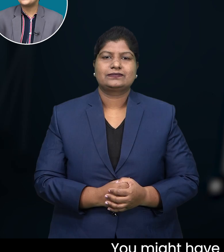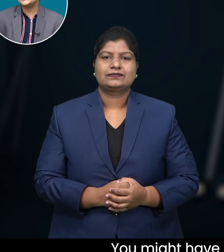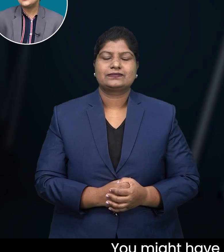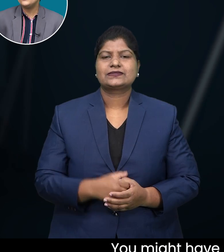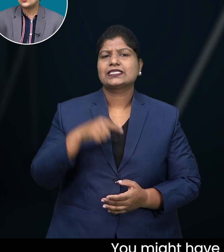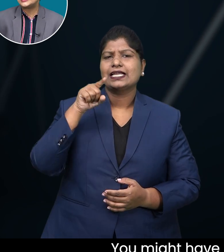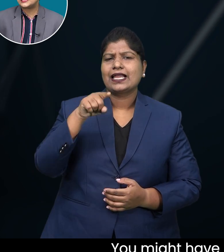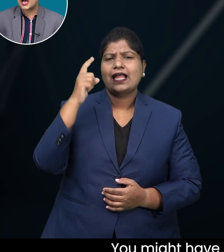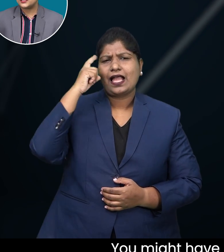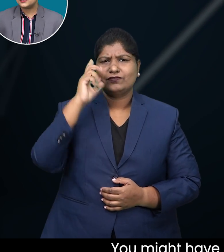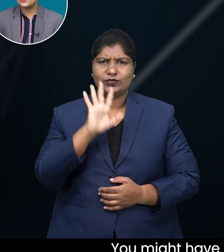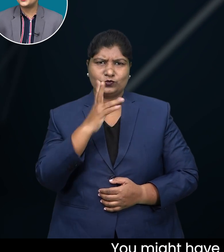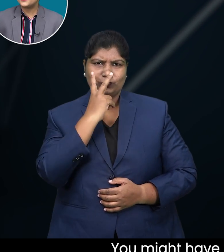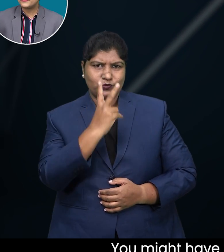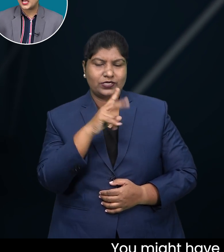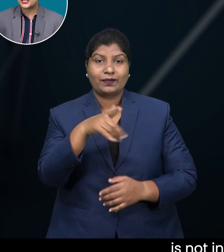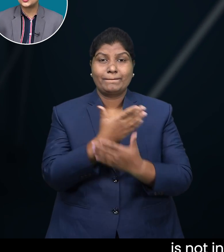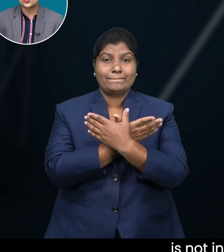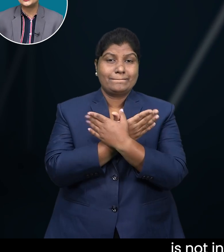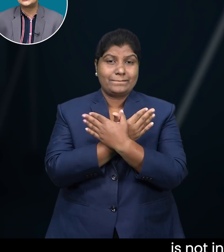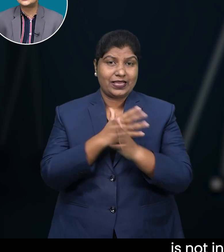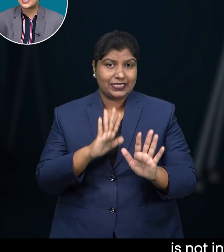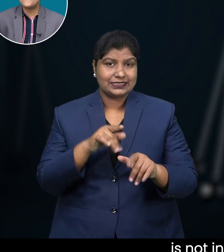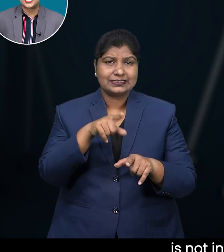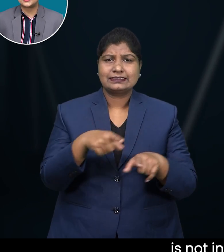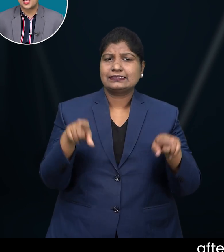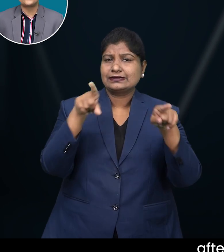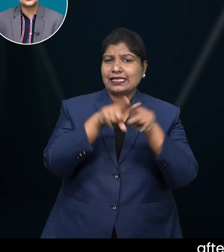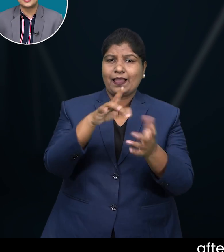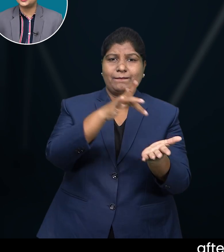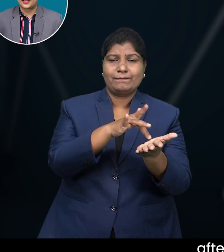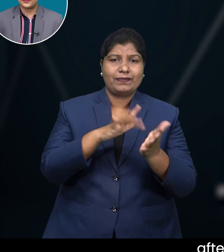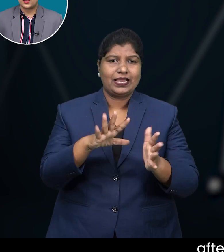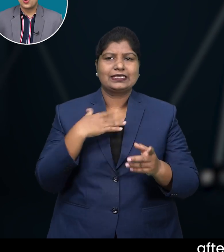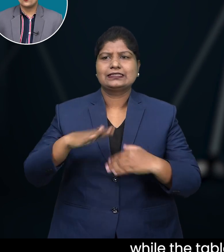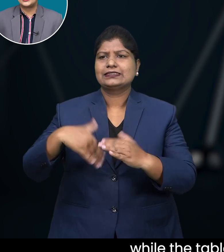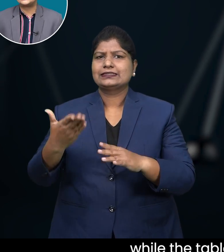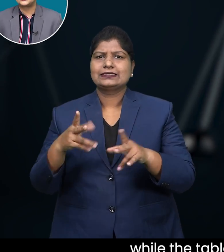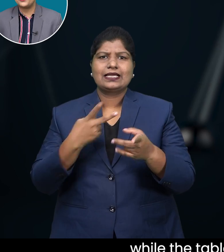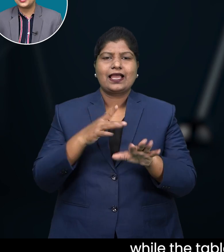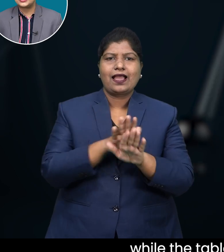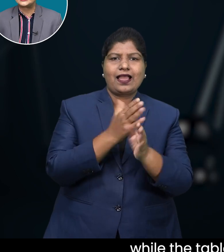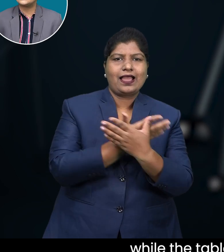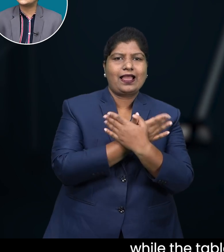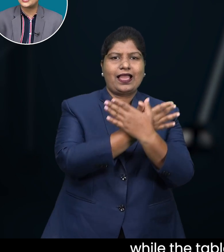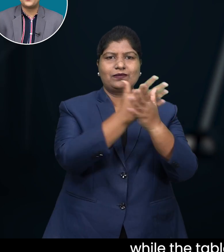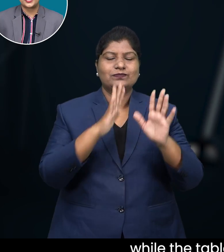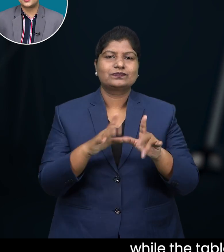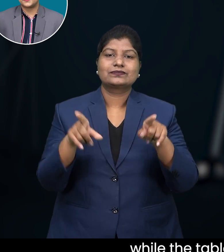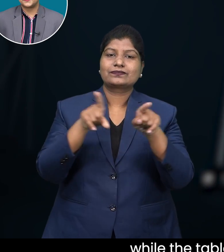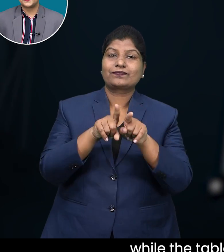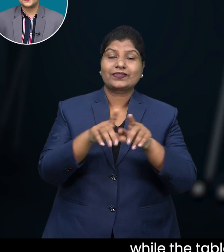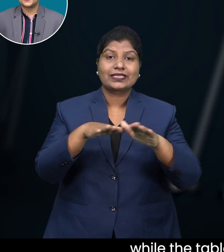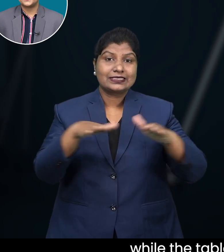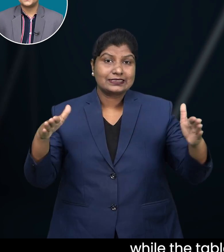You might have noticed that the butterfly is not in the same place after some time, while the table is in the same